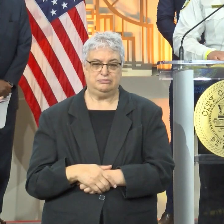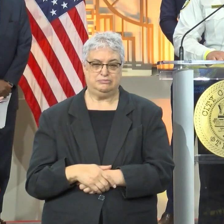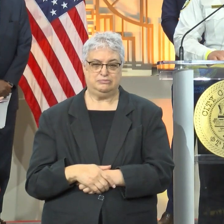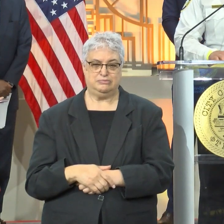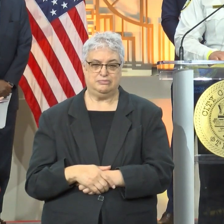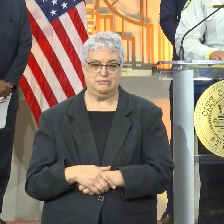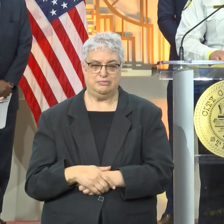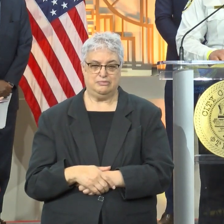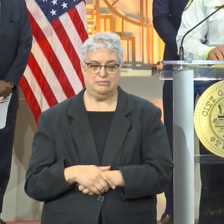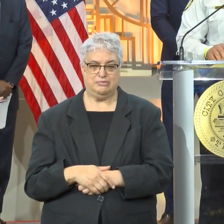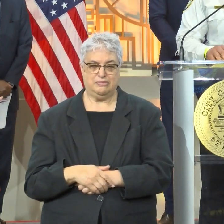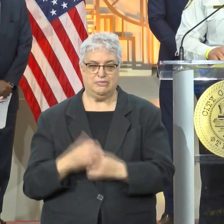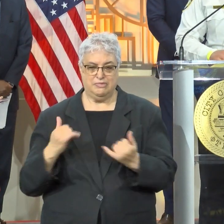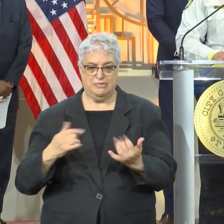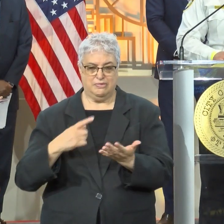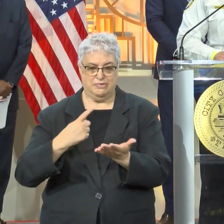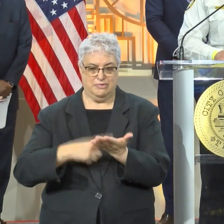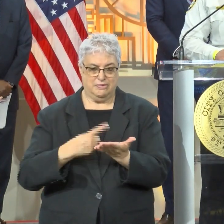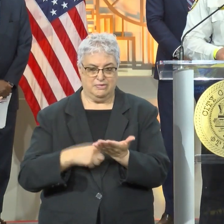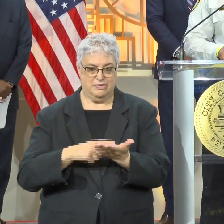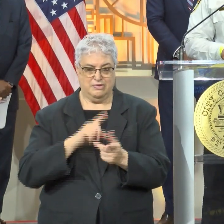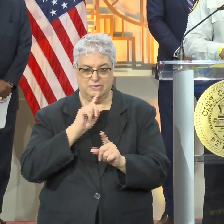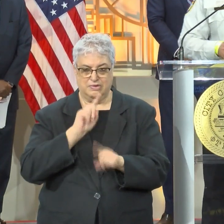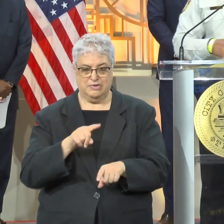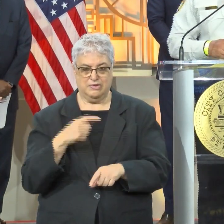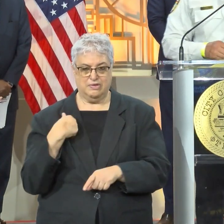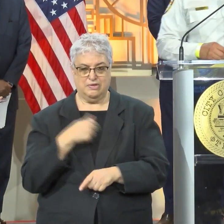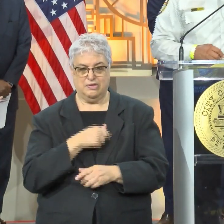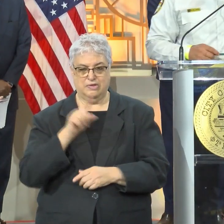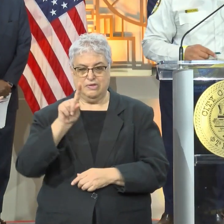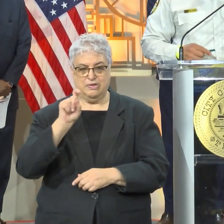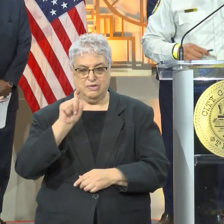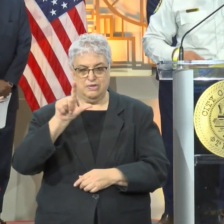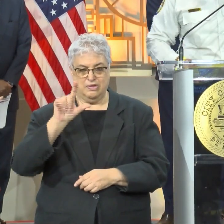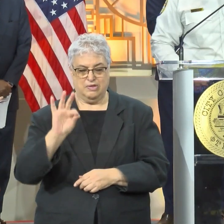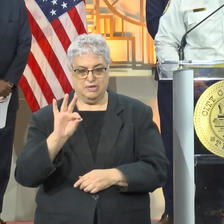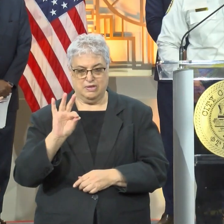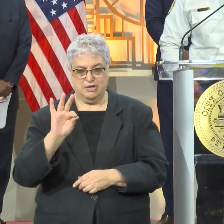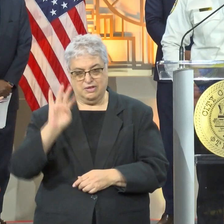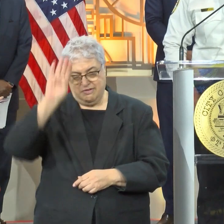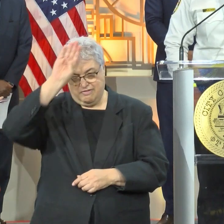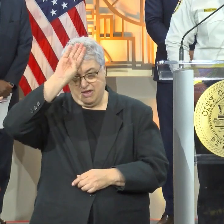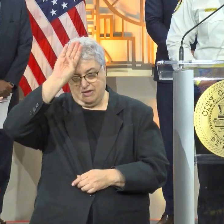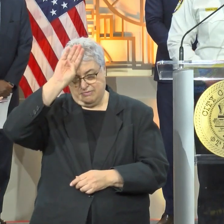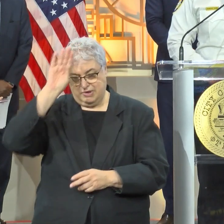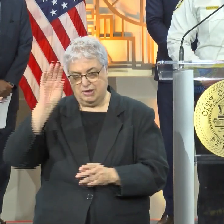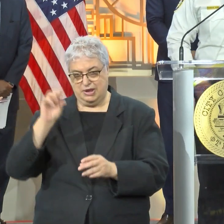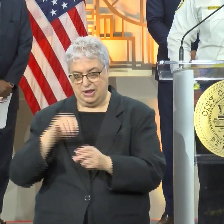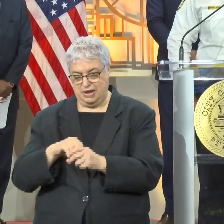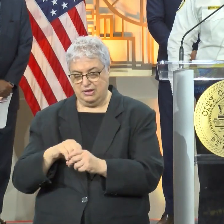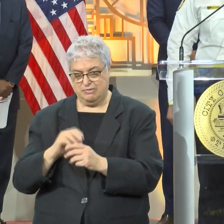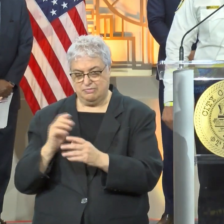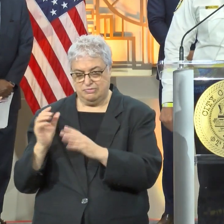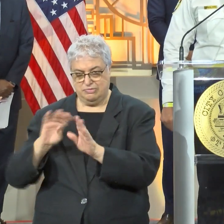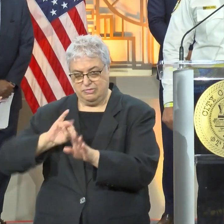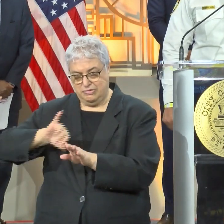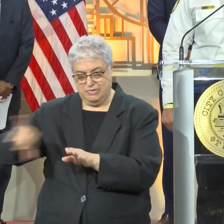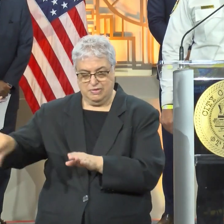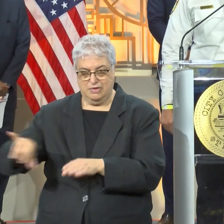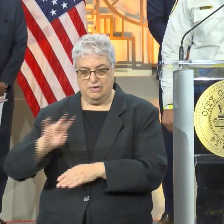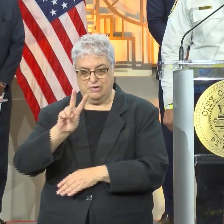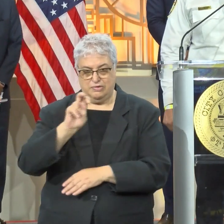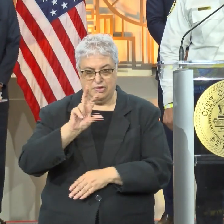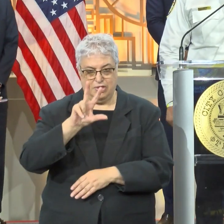As I get into my report, today we have 129 firefighters that are in quarantine. We've had a total of